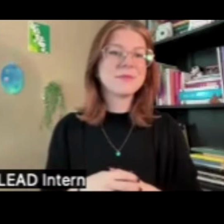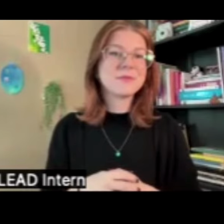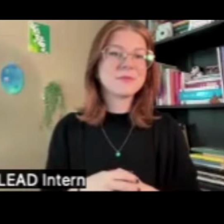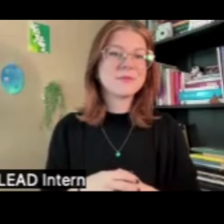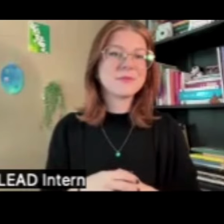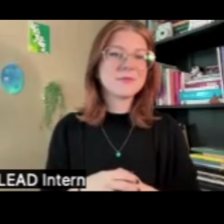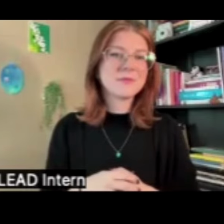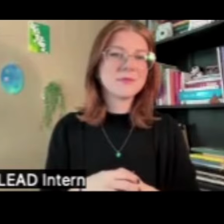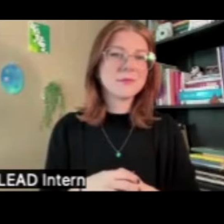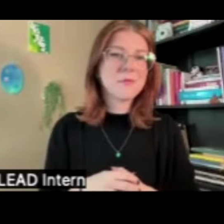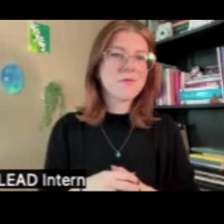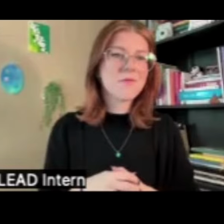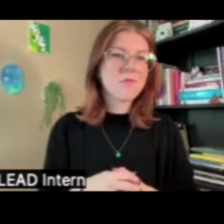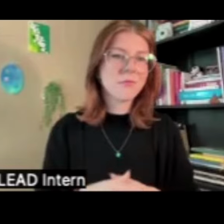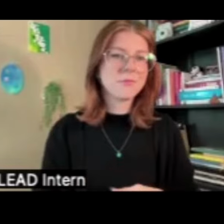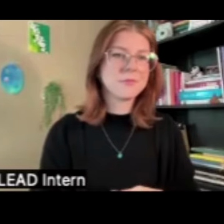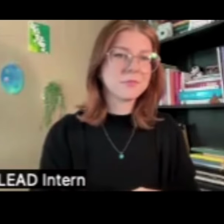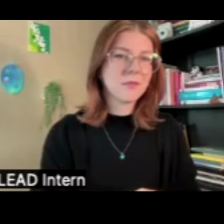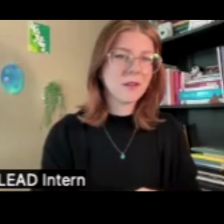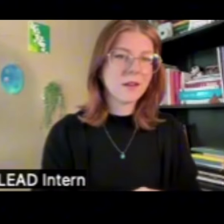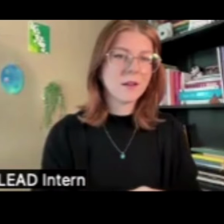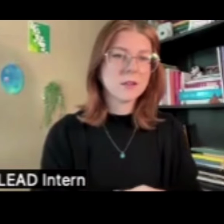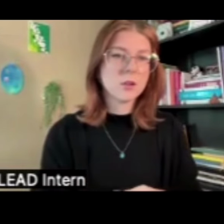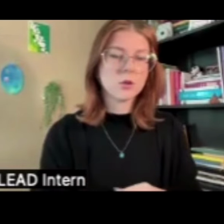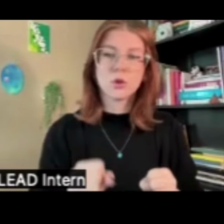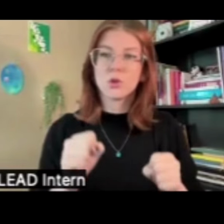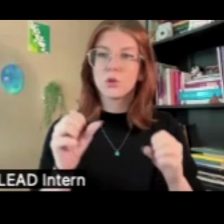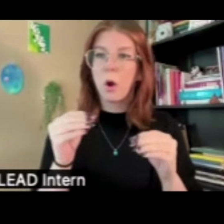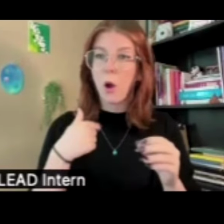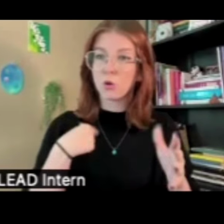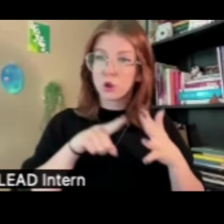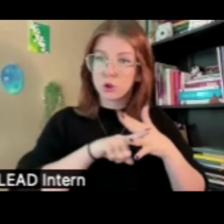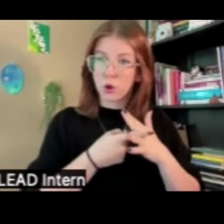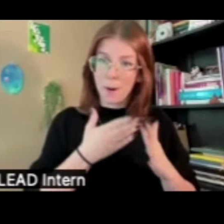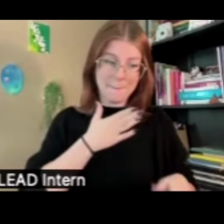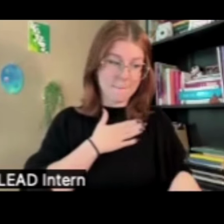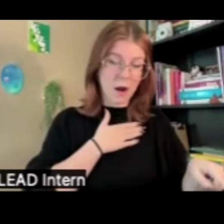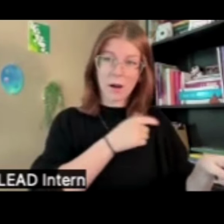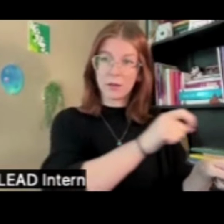or feelings like peace. You might choose a shape or color.